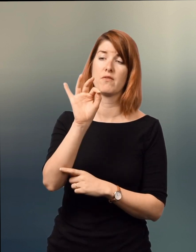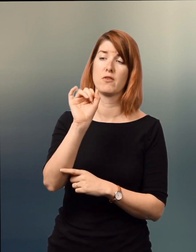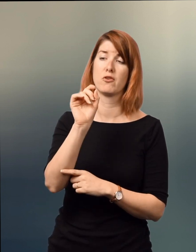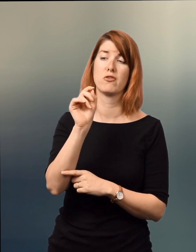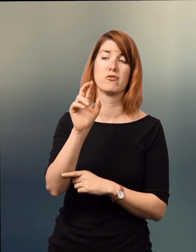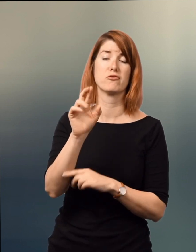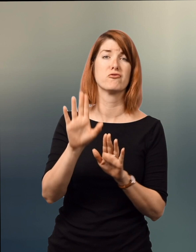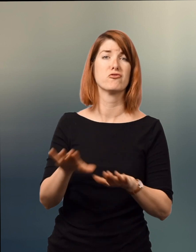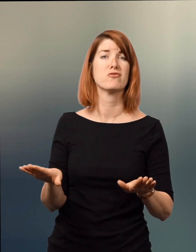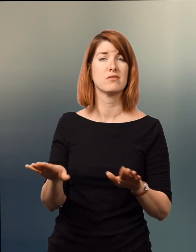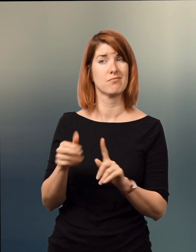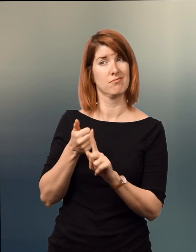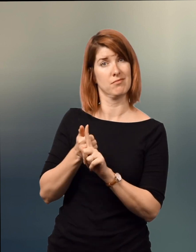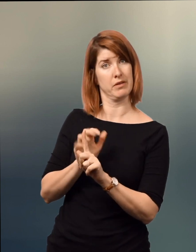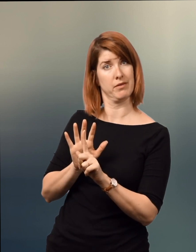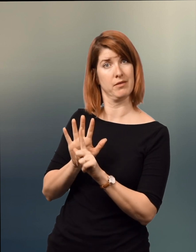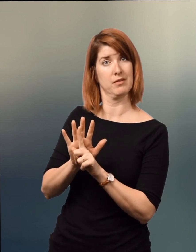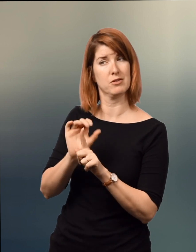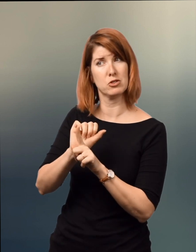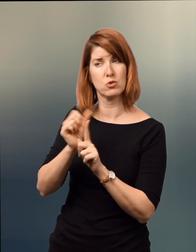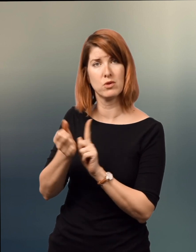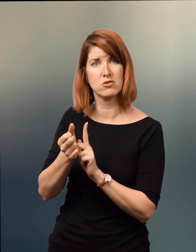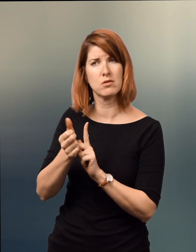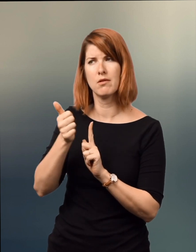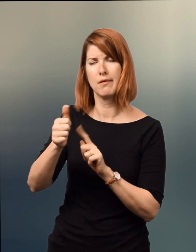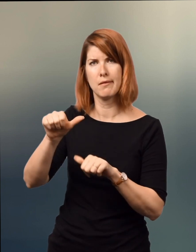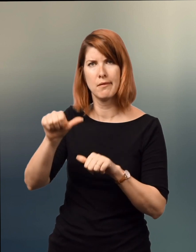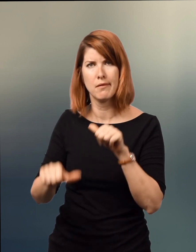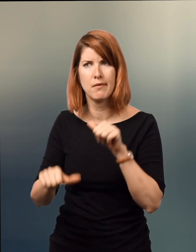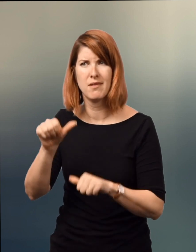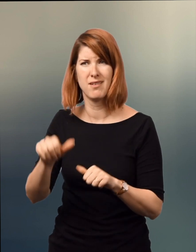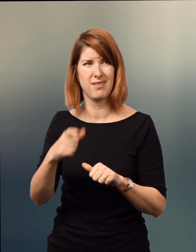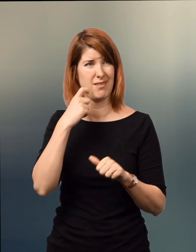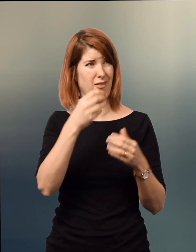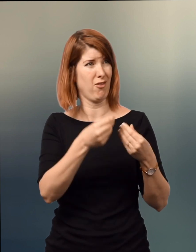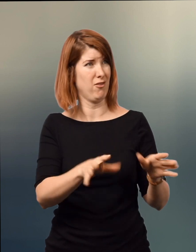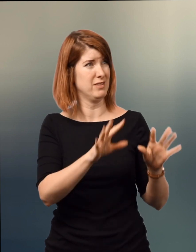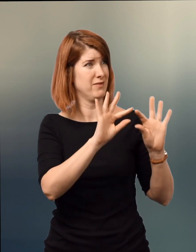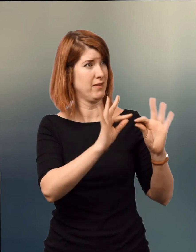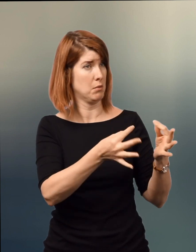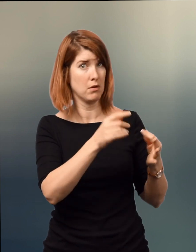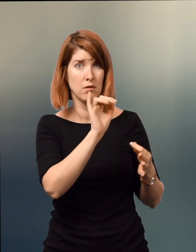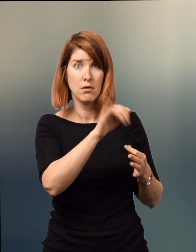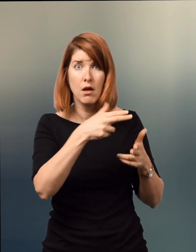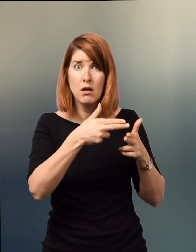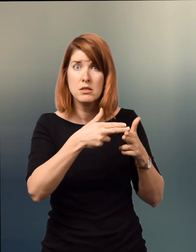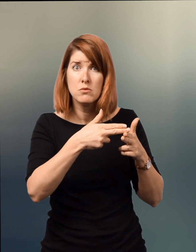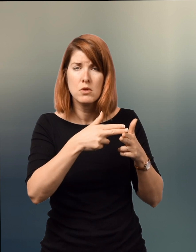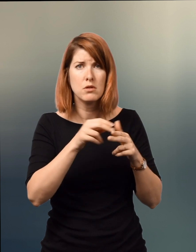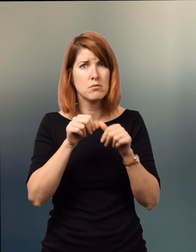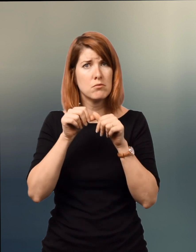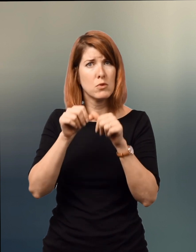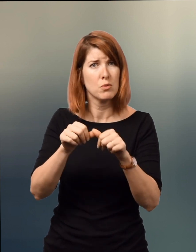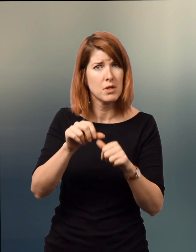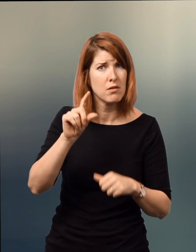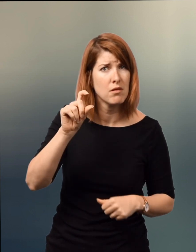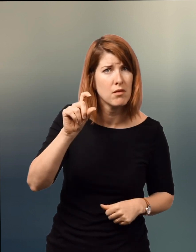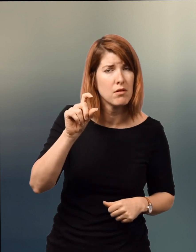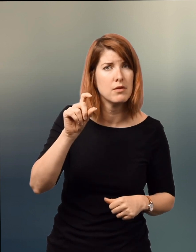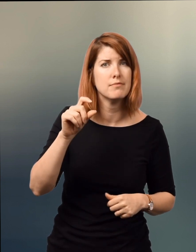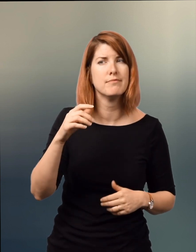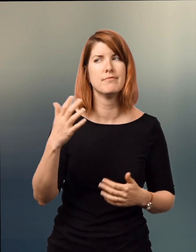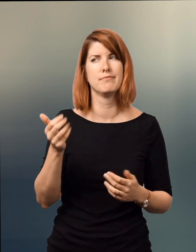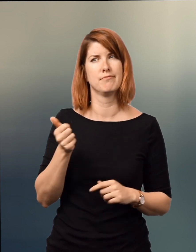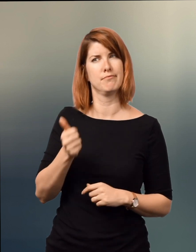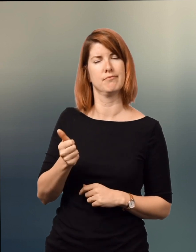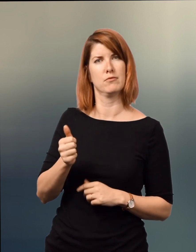Foster children are typically in a situation where they don't know if the loss that they have experienced is temporary or permanent and